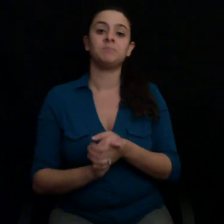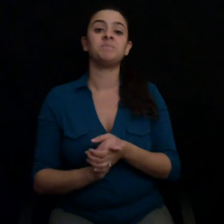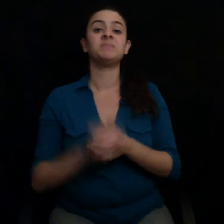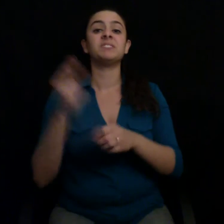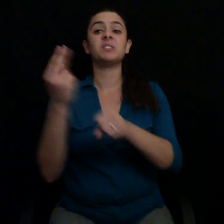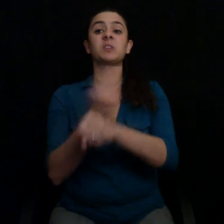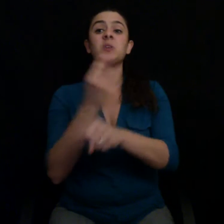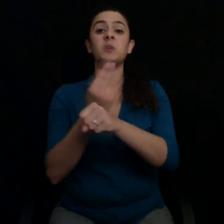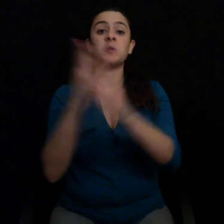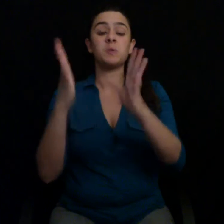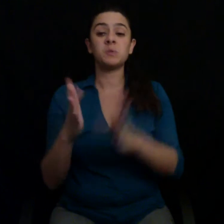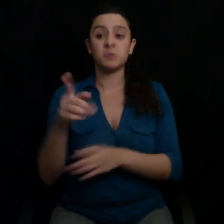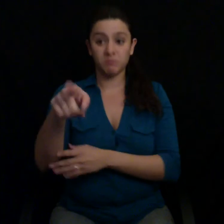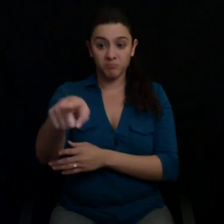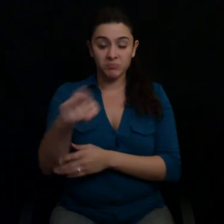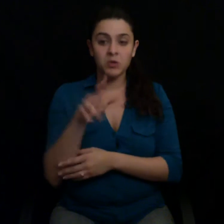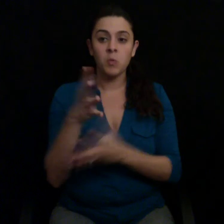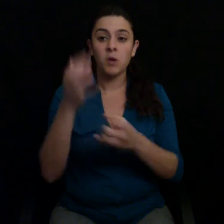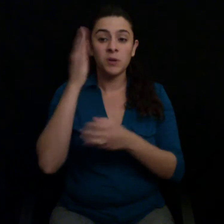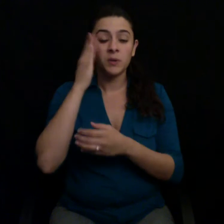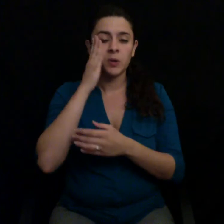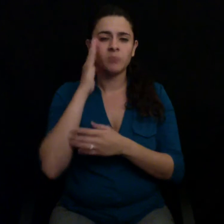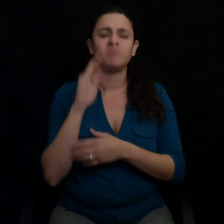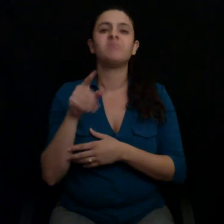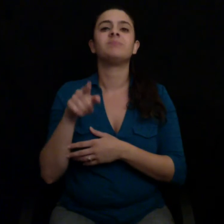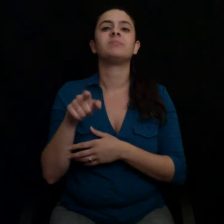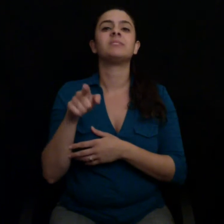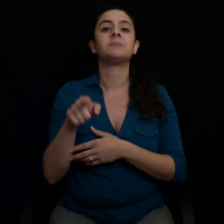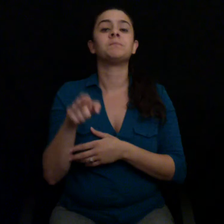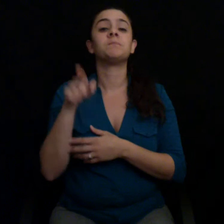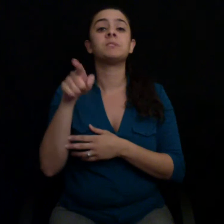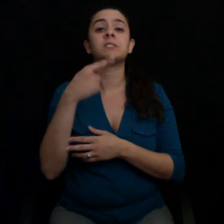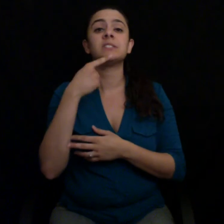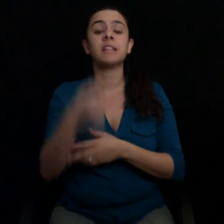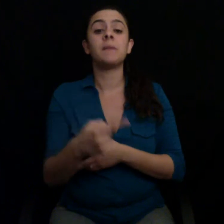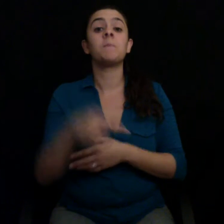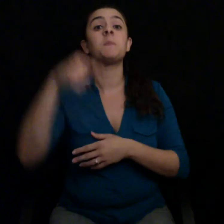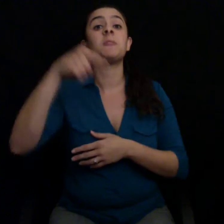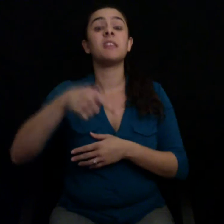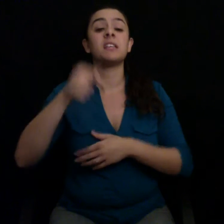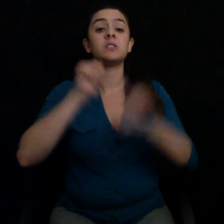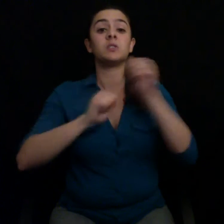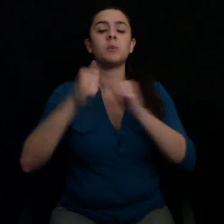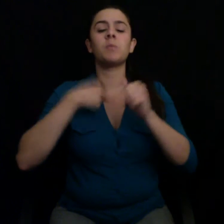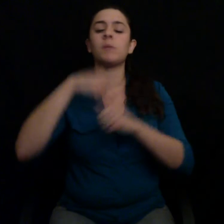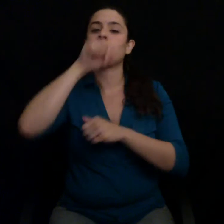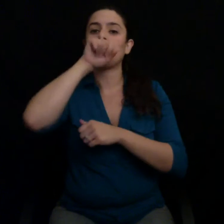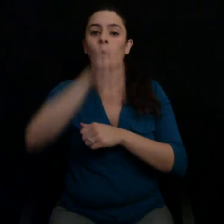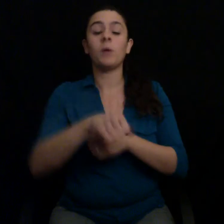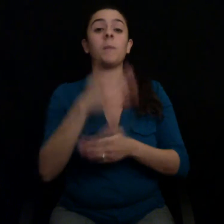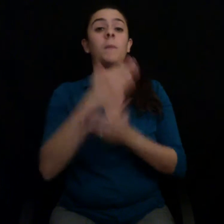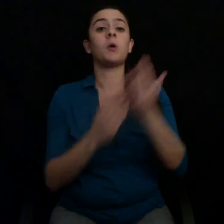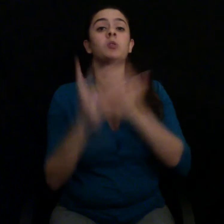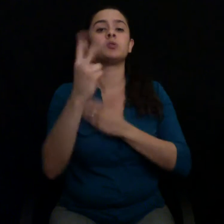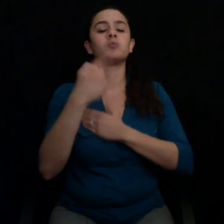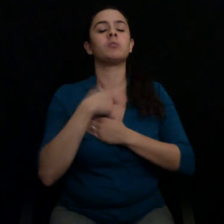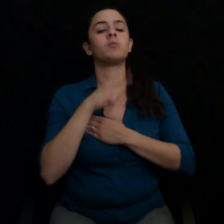CHSTERR182, said, quote, I love this podcast. This was truly amazing. A part 2 would truly be amazing. I would love to hear about